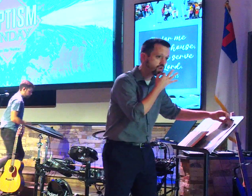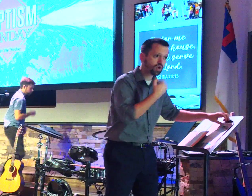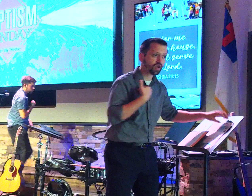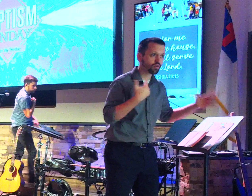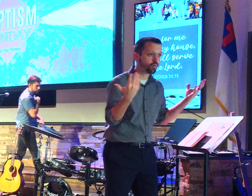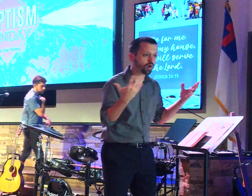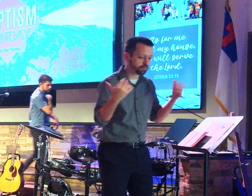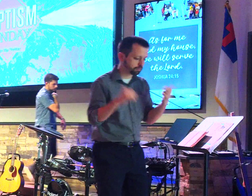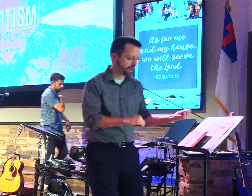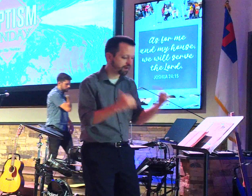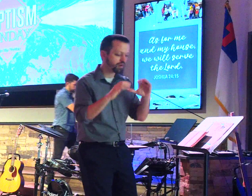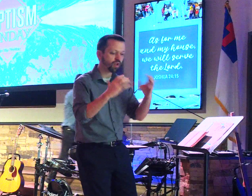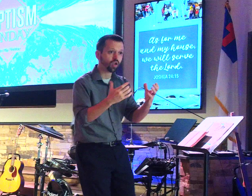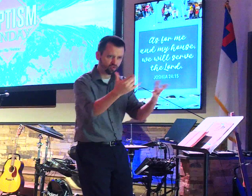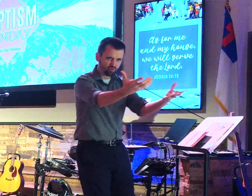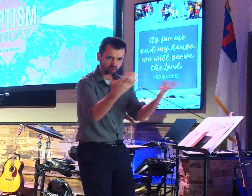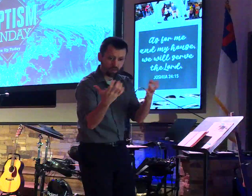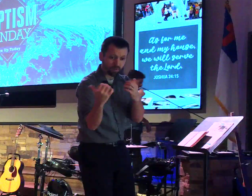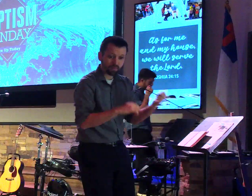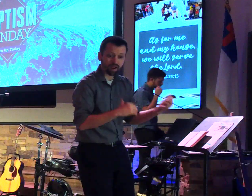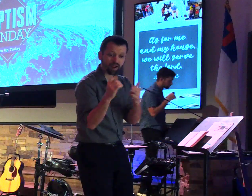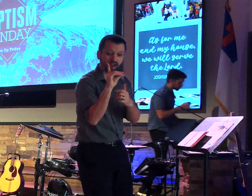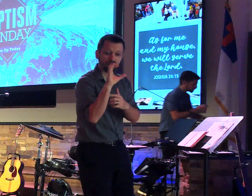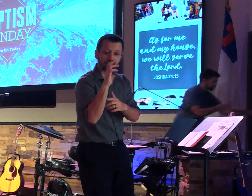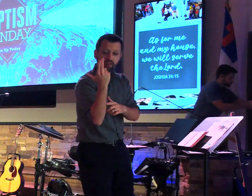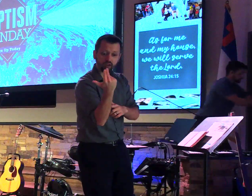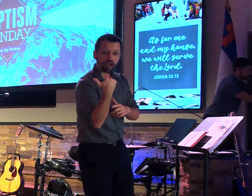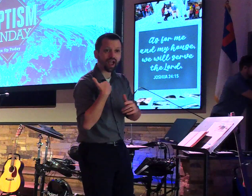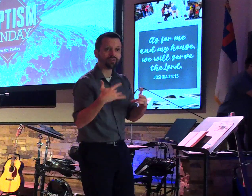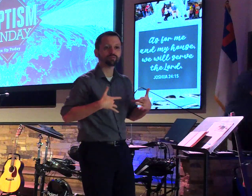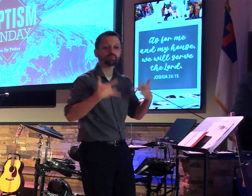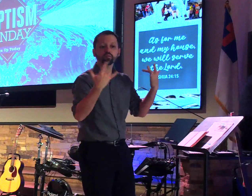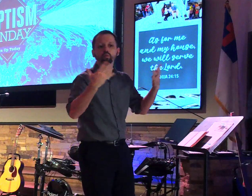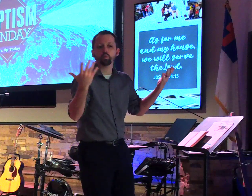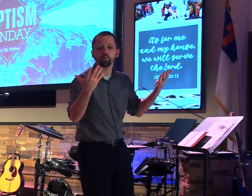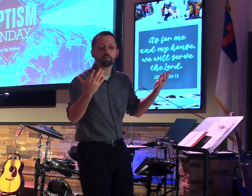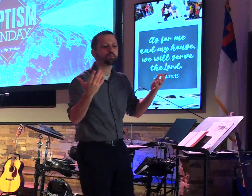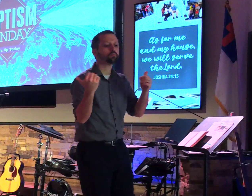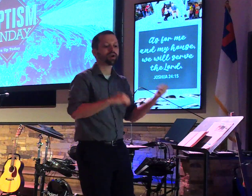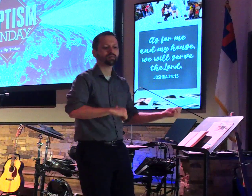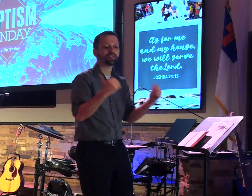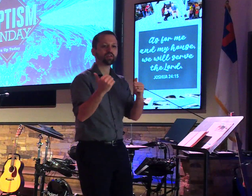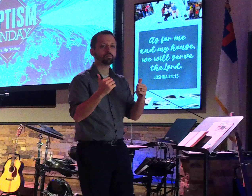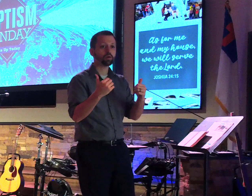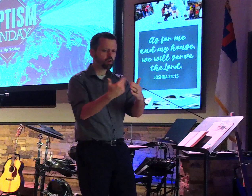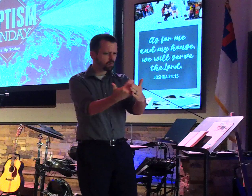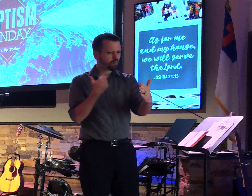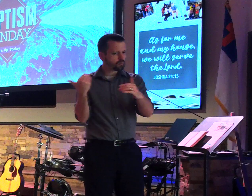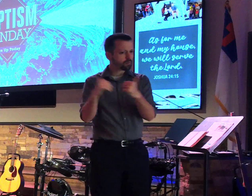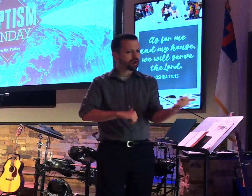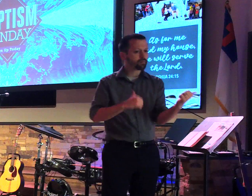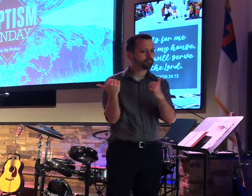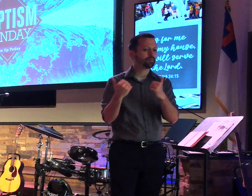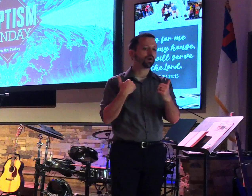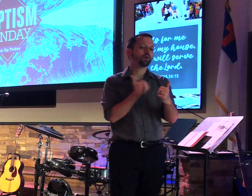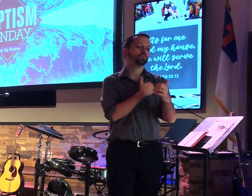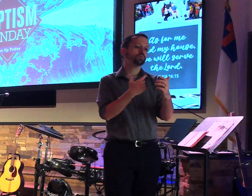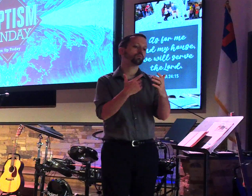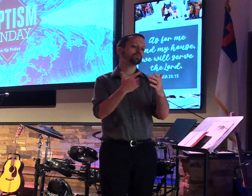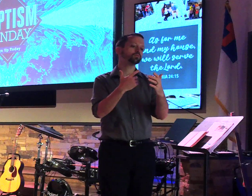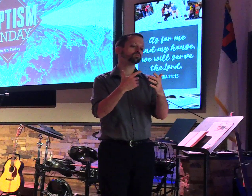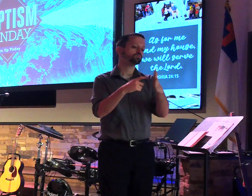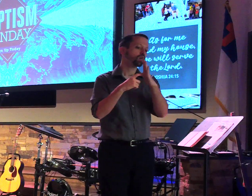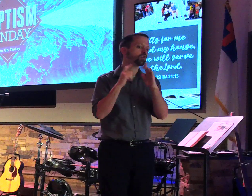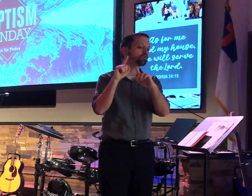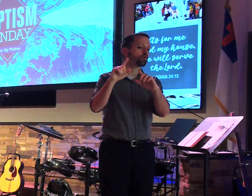being baptized December 13th, we're going to have a baptism event. But in order to do that, you need to go to the class first. It's going to be November 29th, a couple